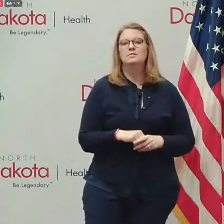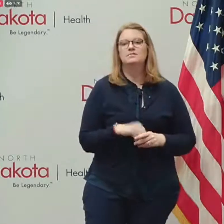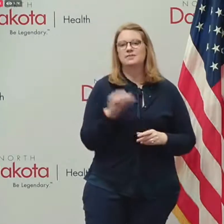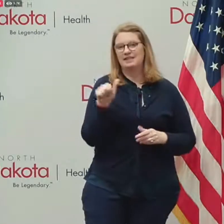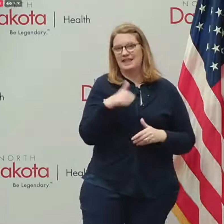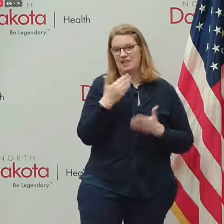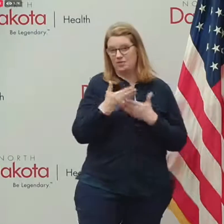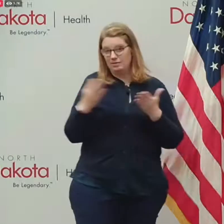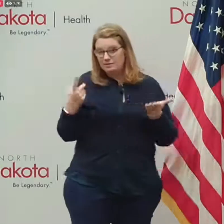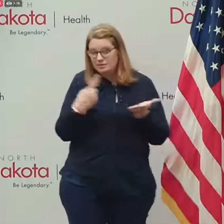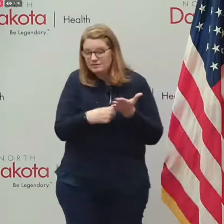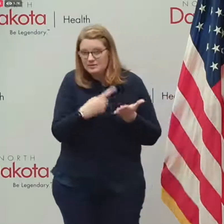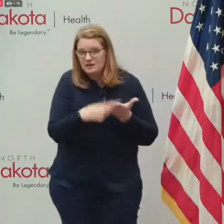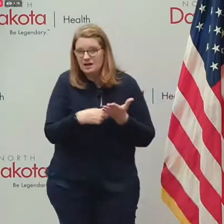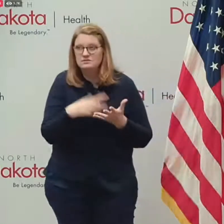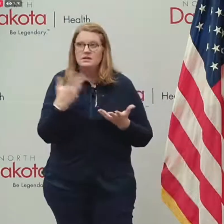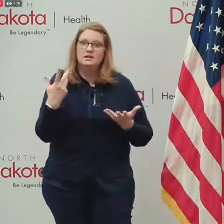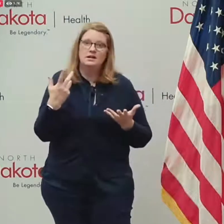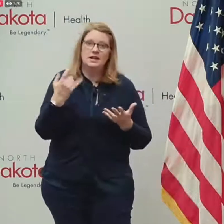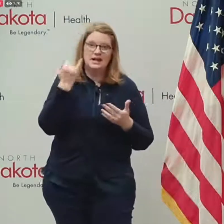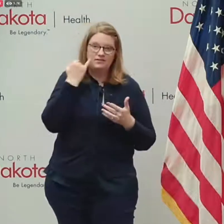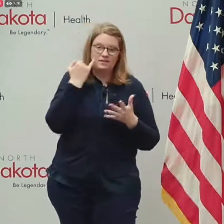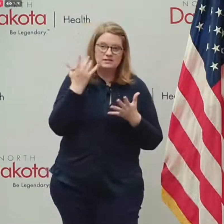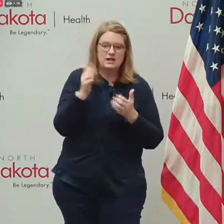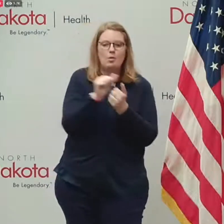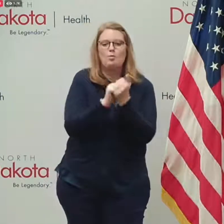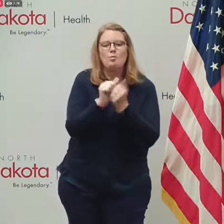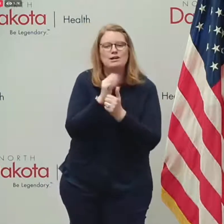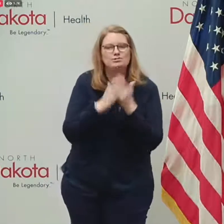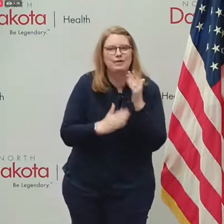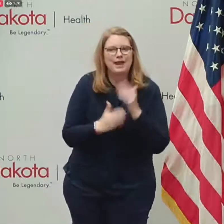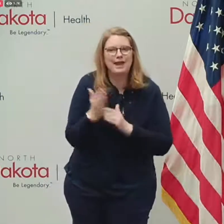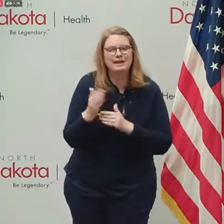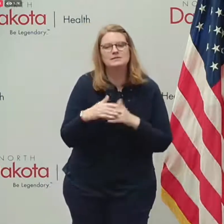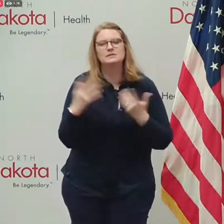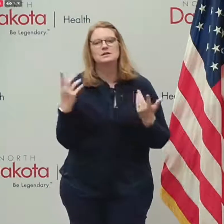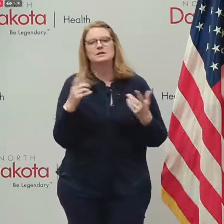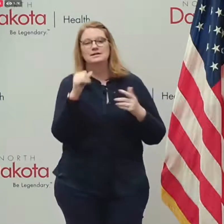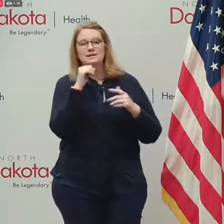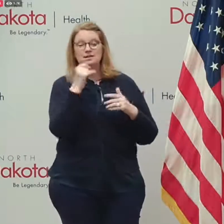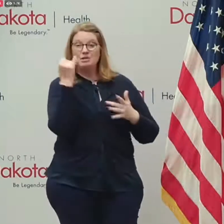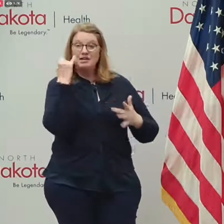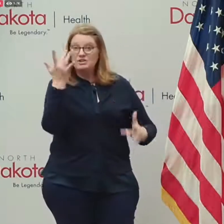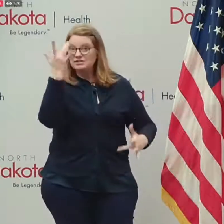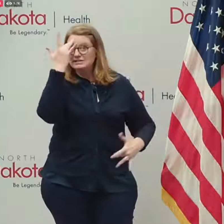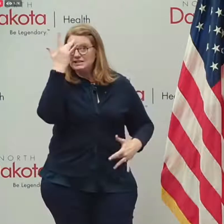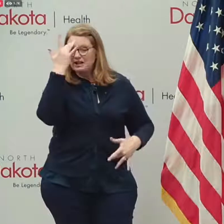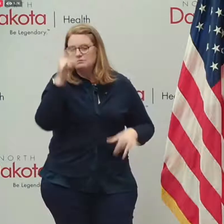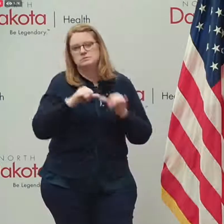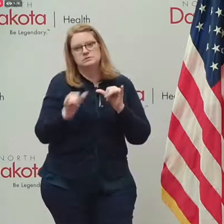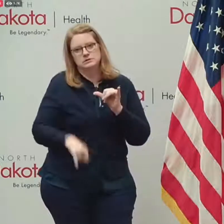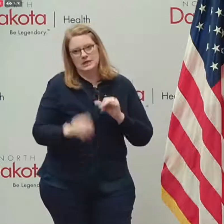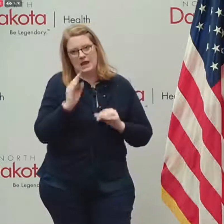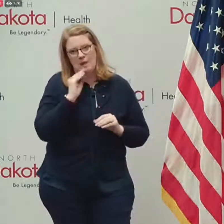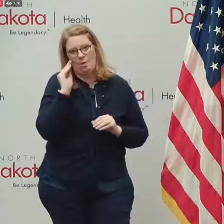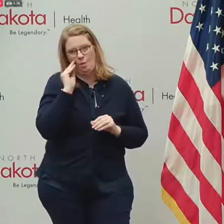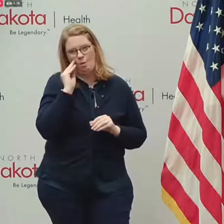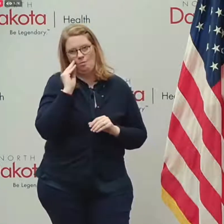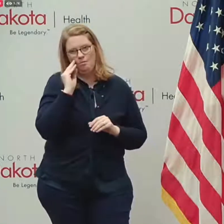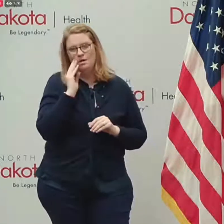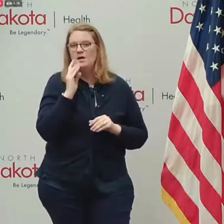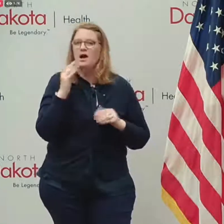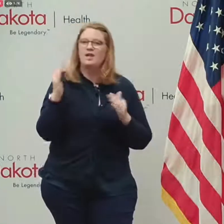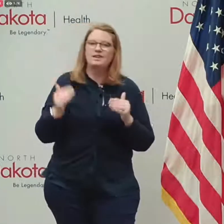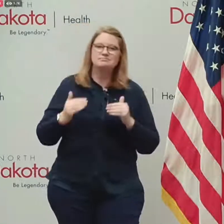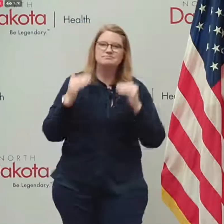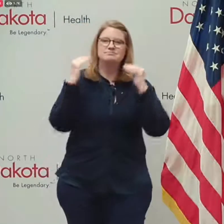about, whether it's practicing good hand hygiene, not going to work when you're sick, all of those little things reduce hospital capacity. So if you're